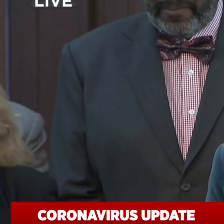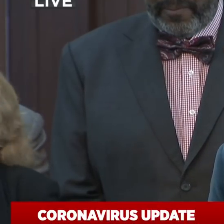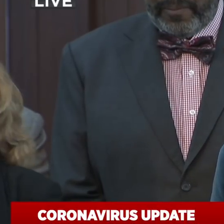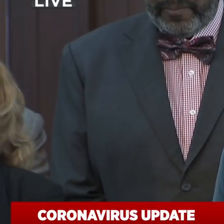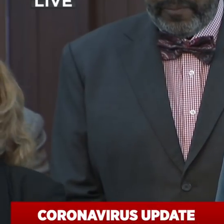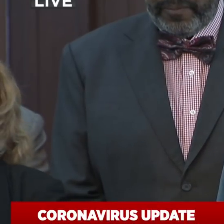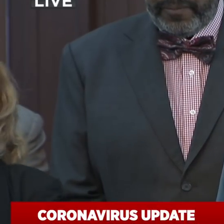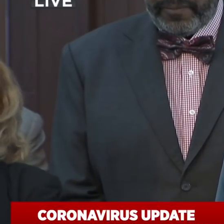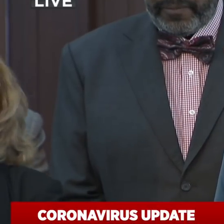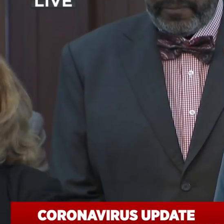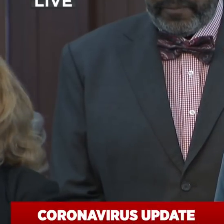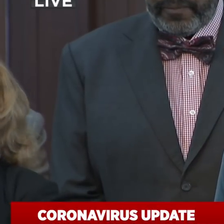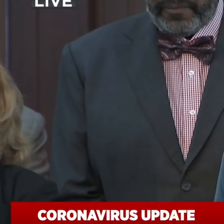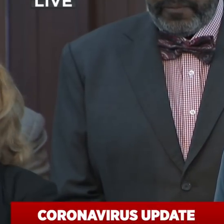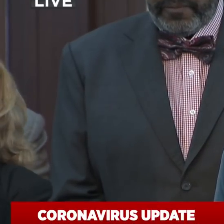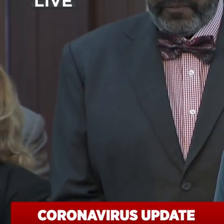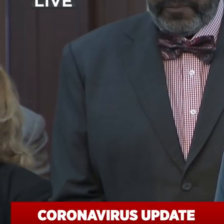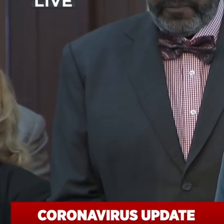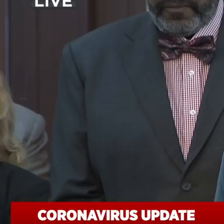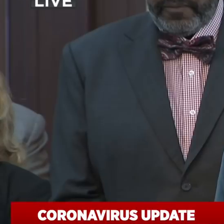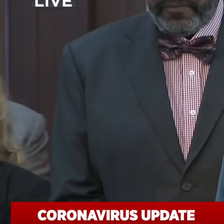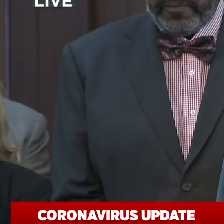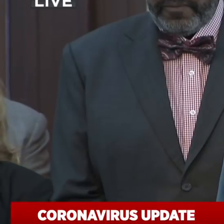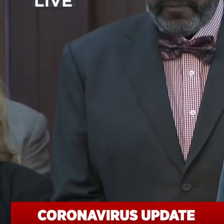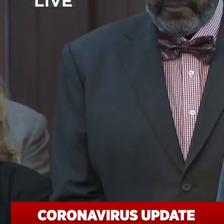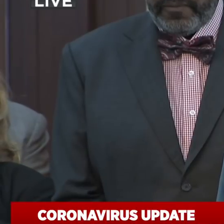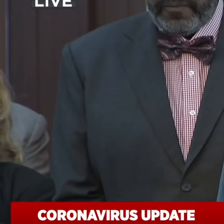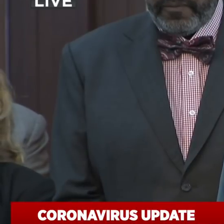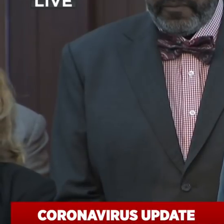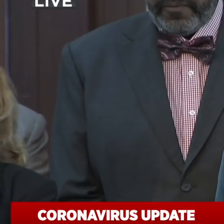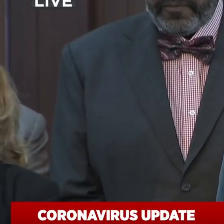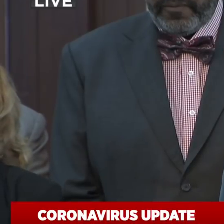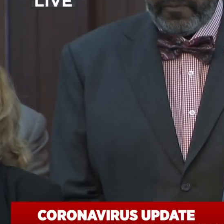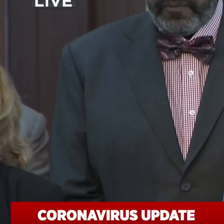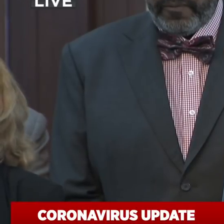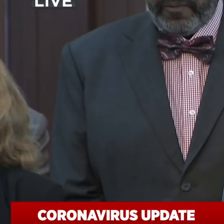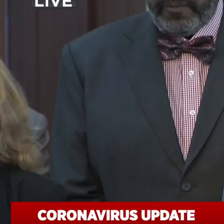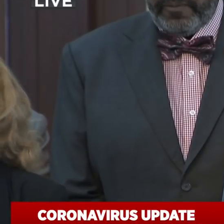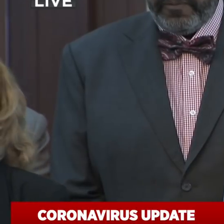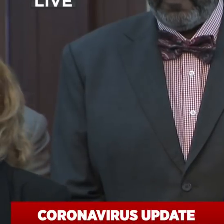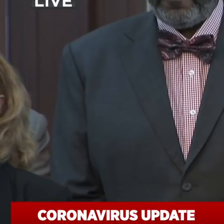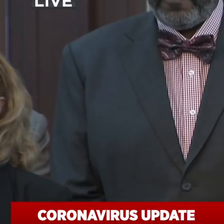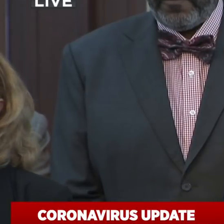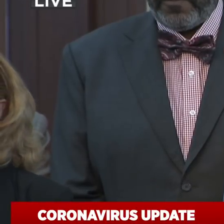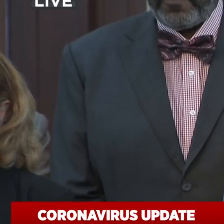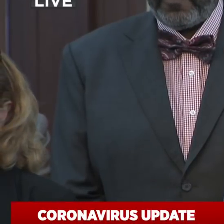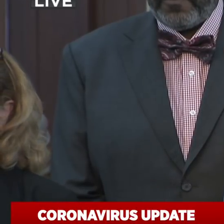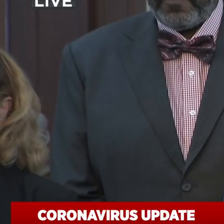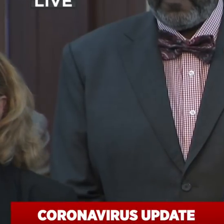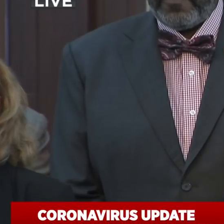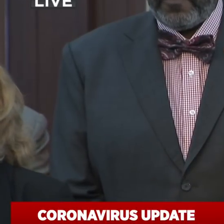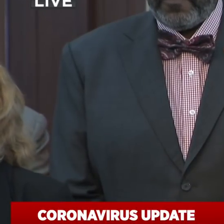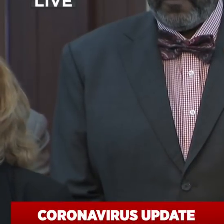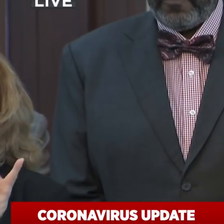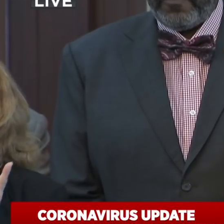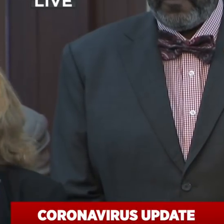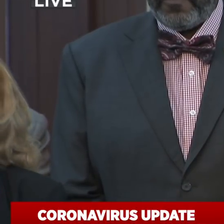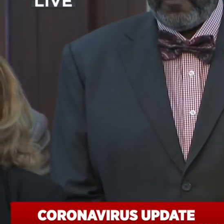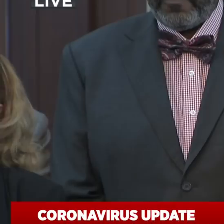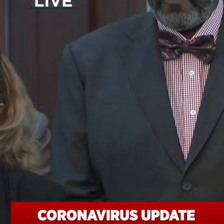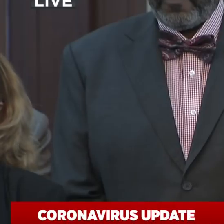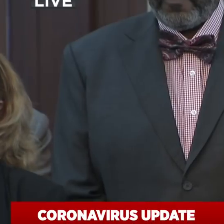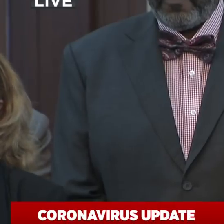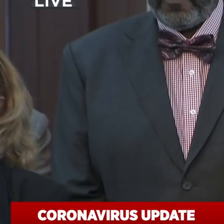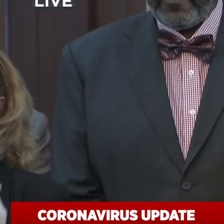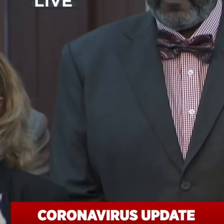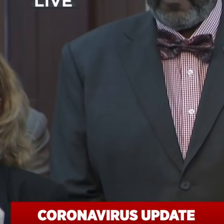as soon as you can. And when you're not feeling well, please stay home. So I would like to turn it over